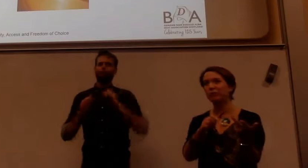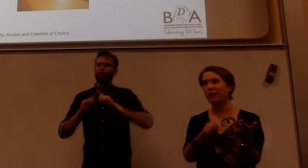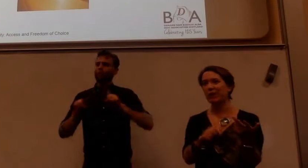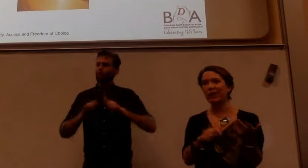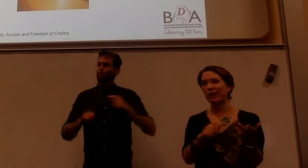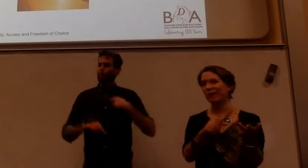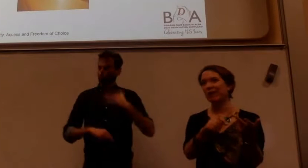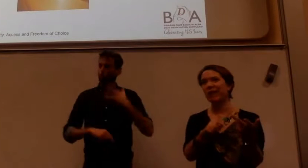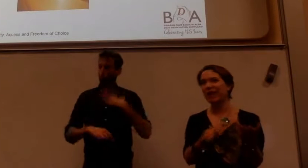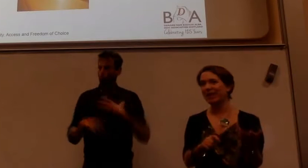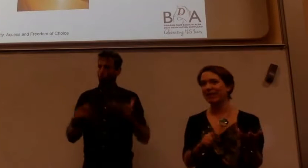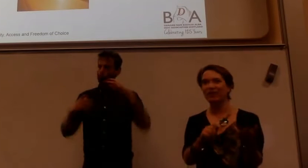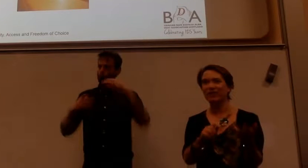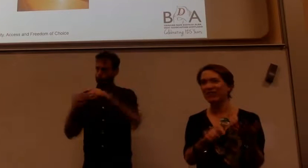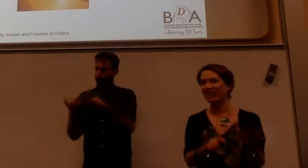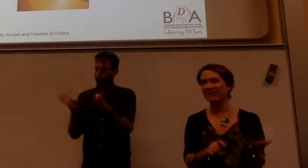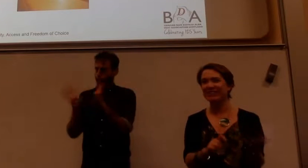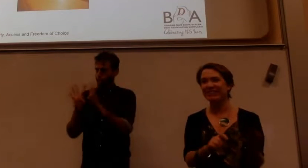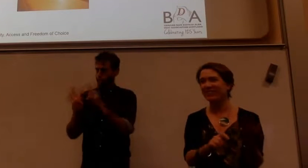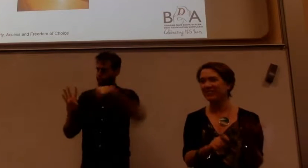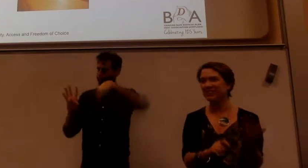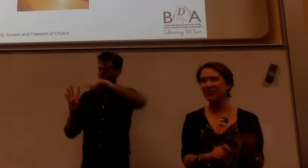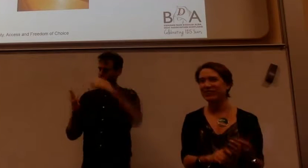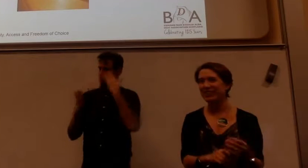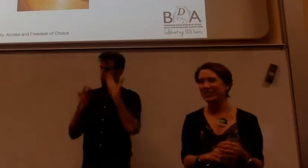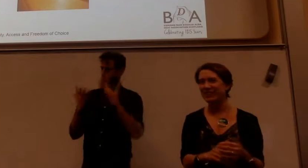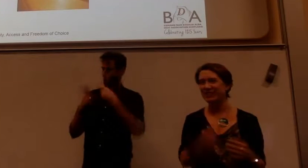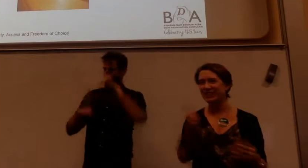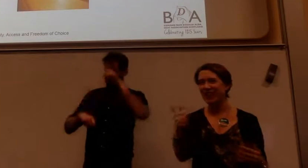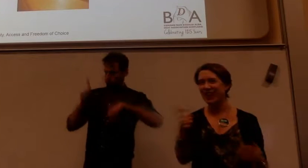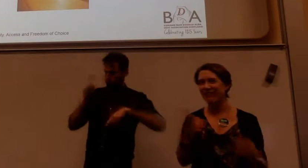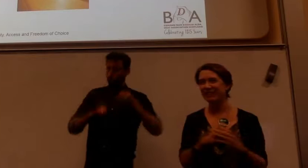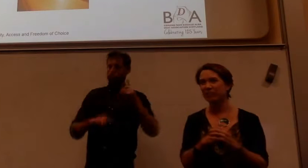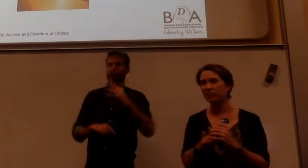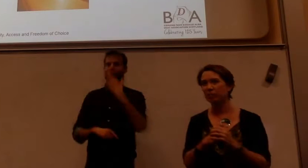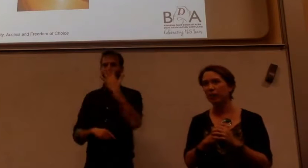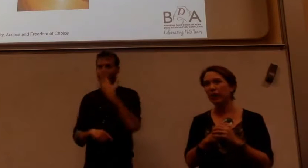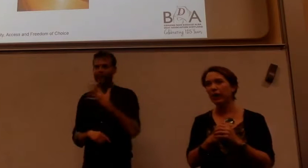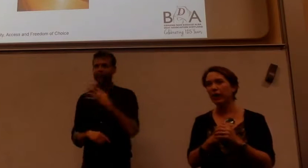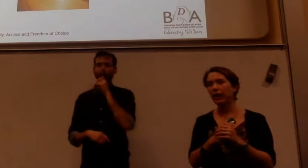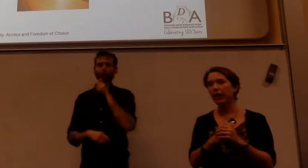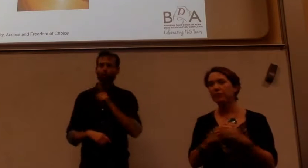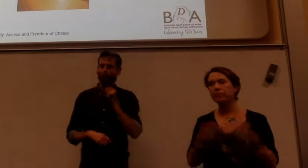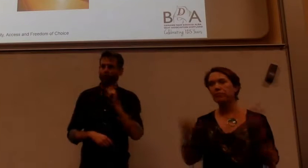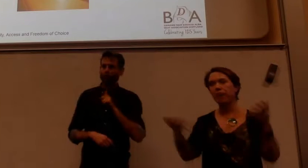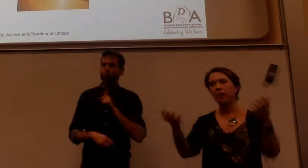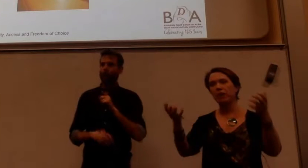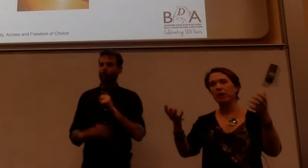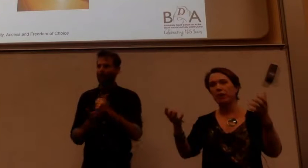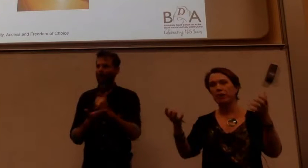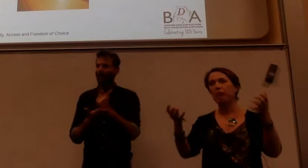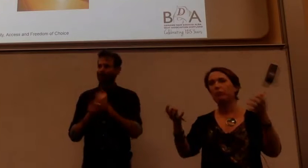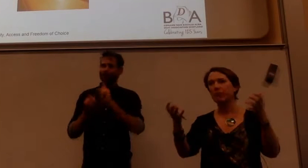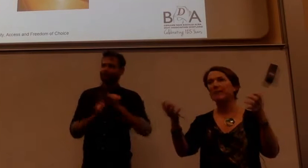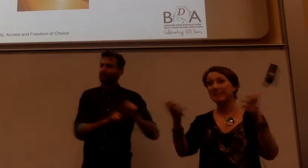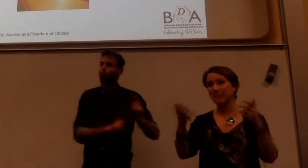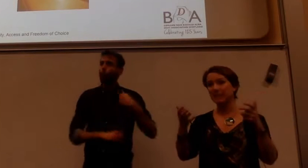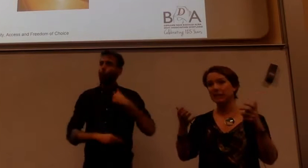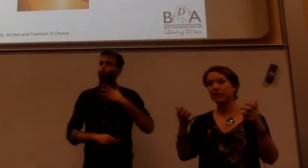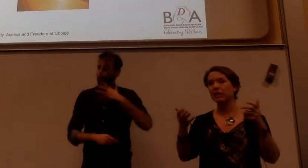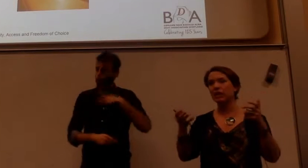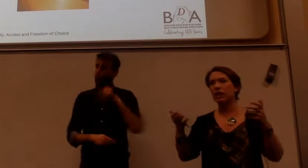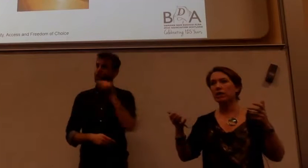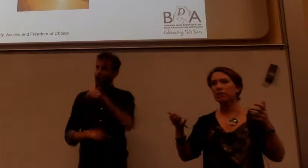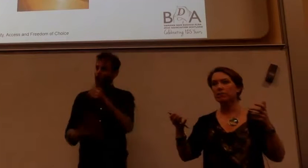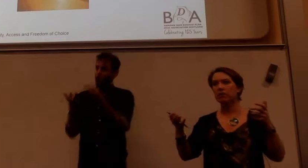know, but also age, gender, sexual orientation, ethnic group. I think, you know, that would be